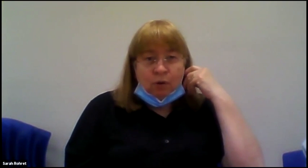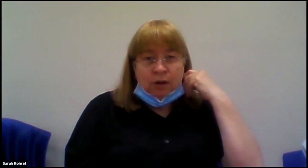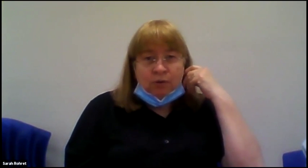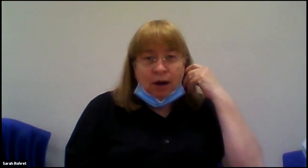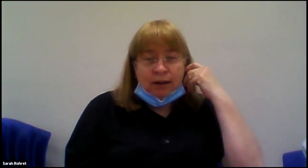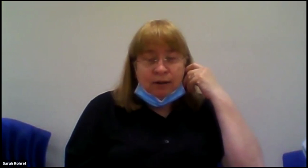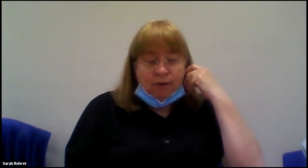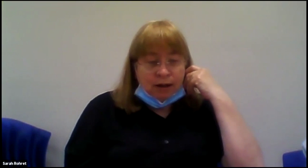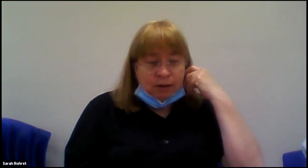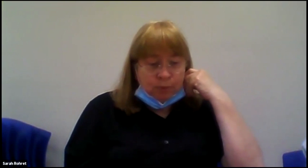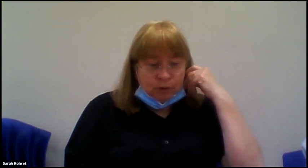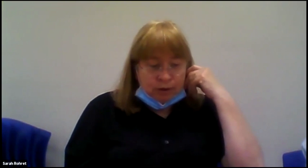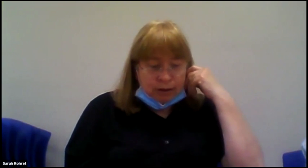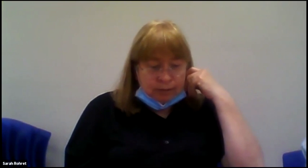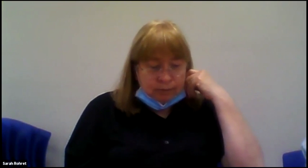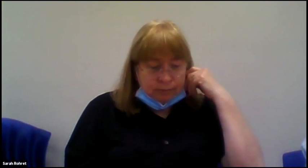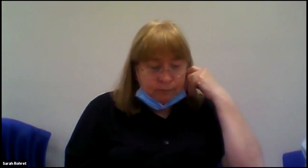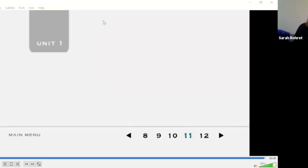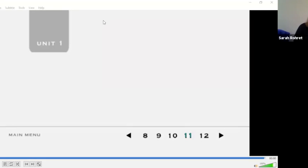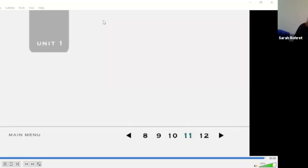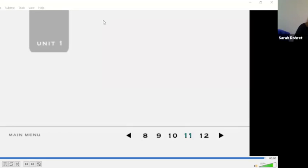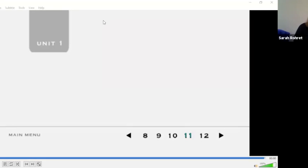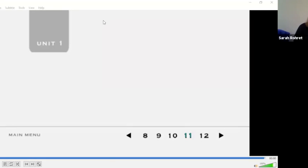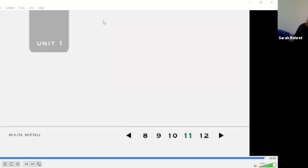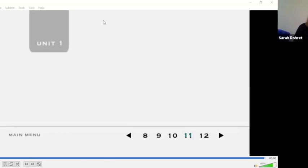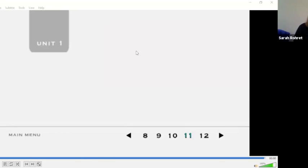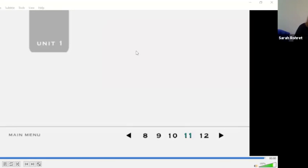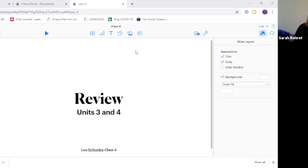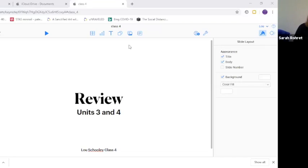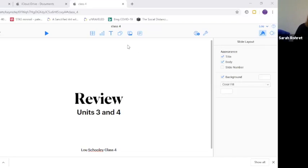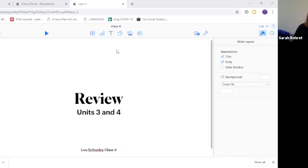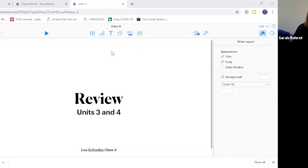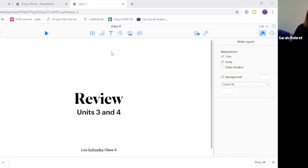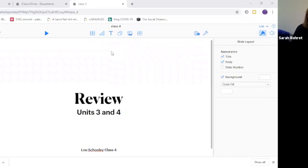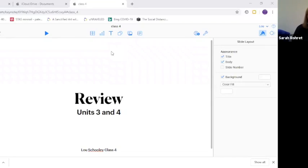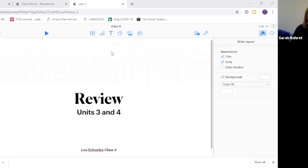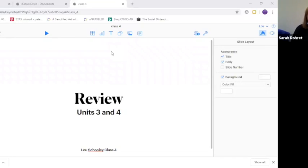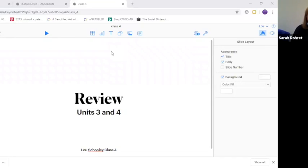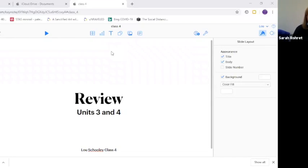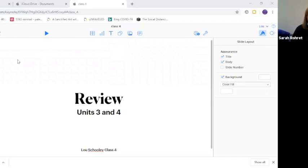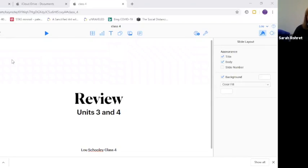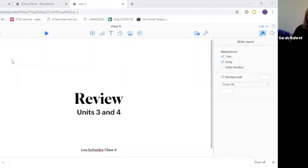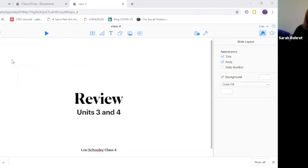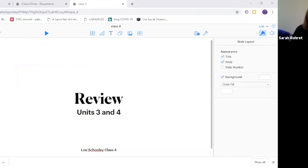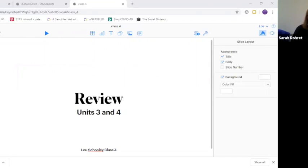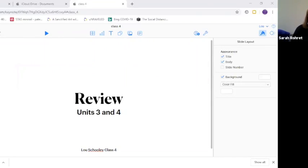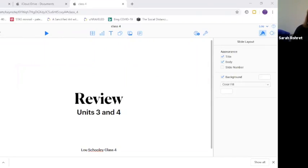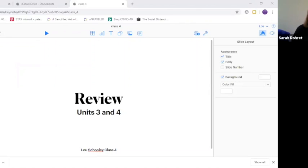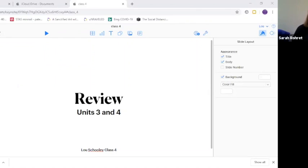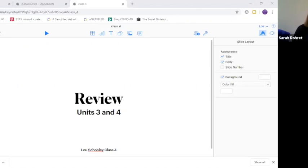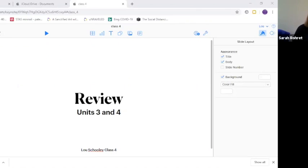into identifying a person, so you can see the next set of